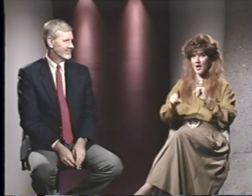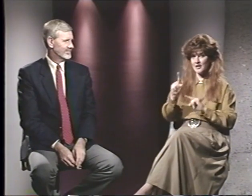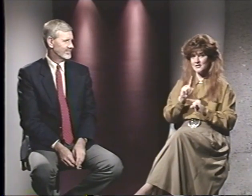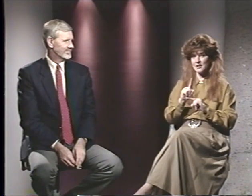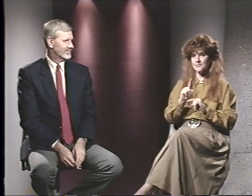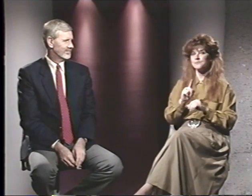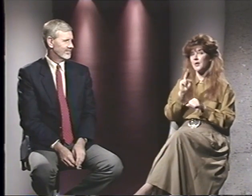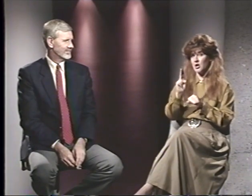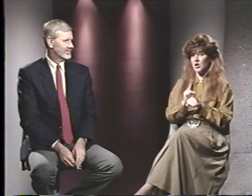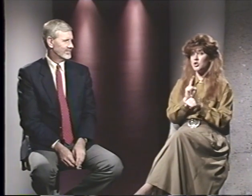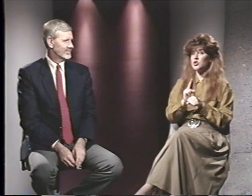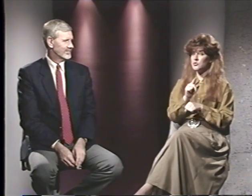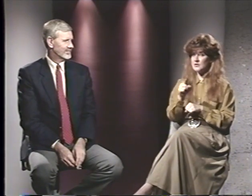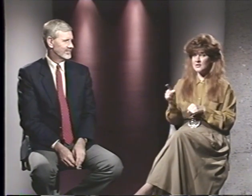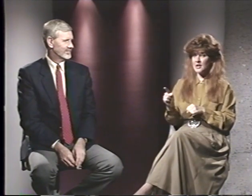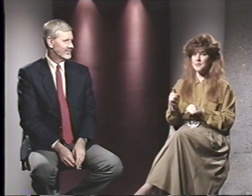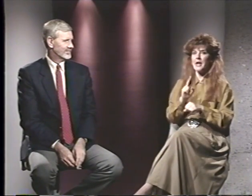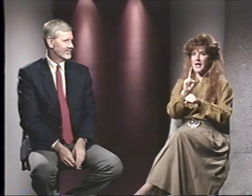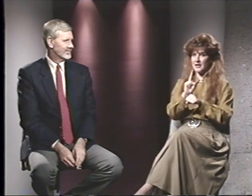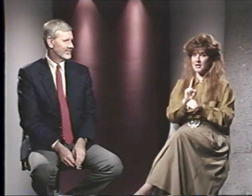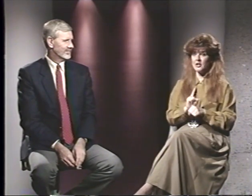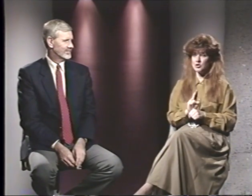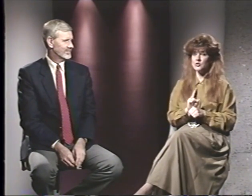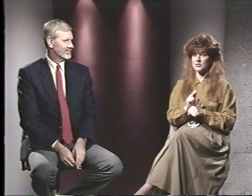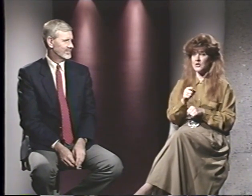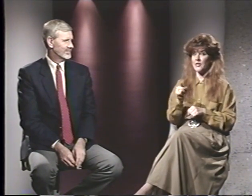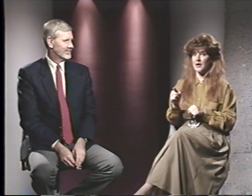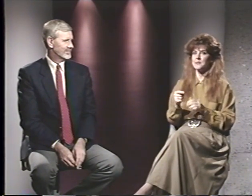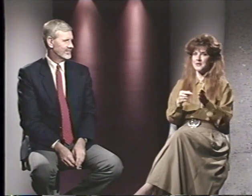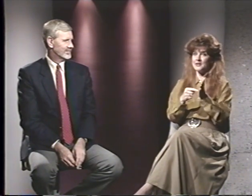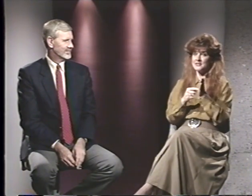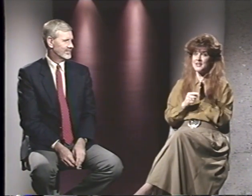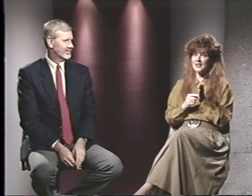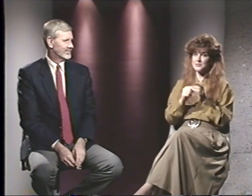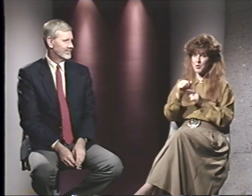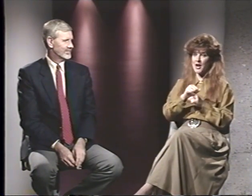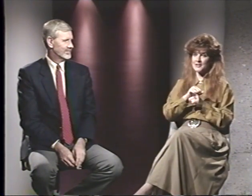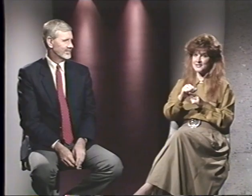signs. Using them and getting used to them takes practice.